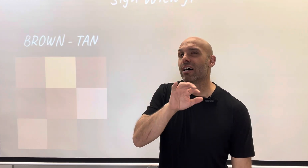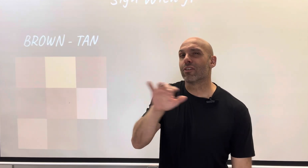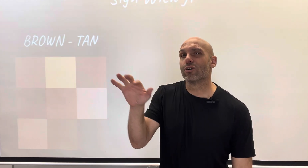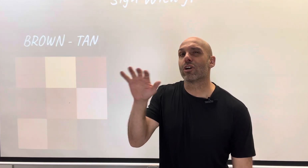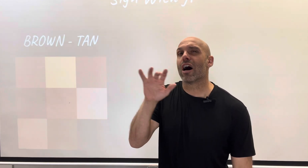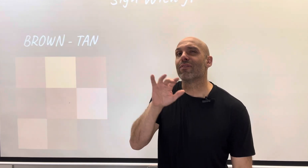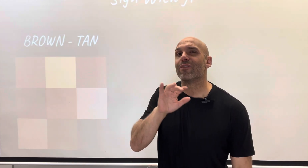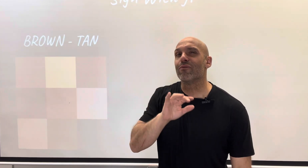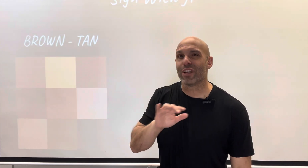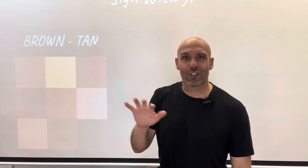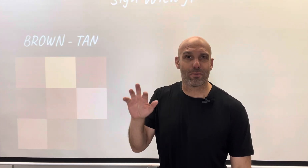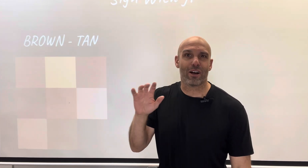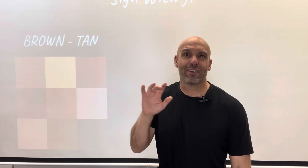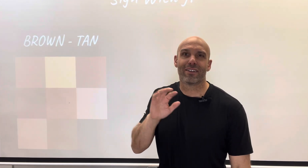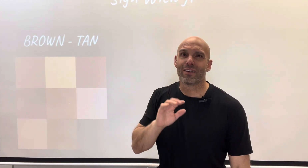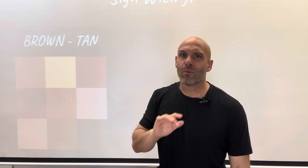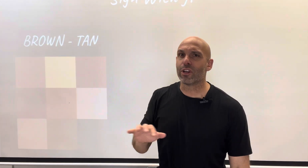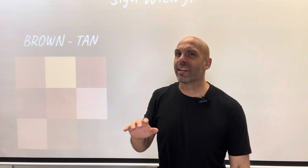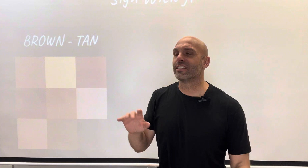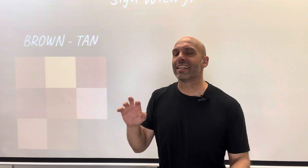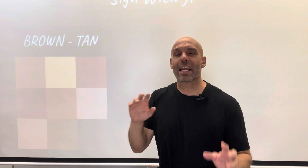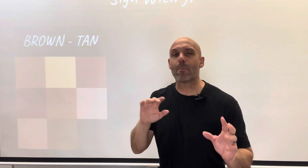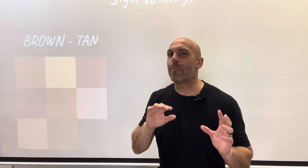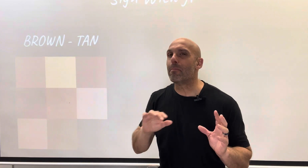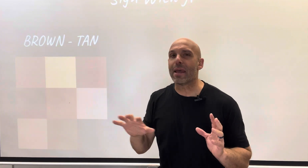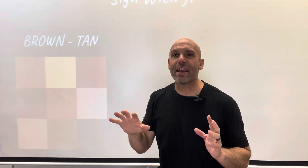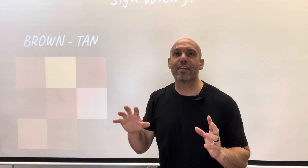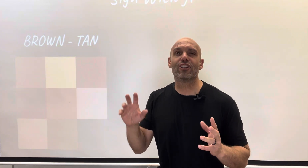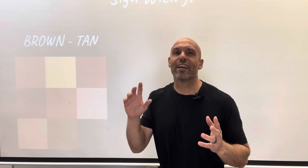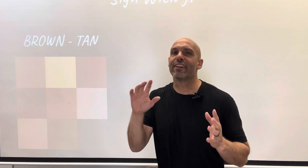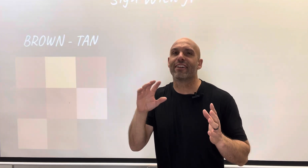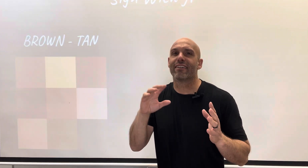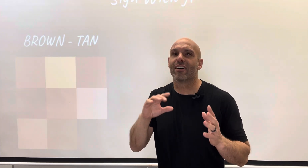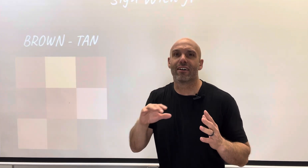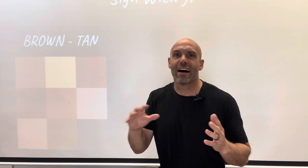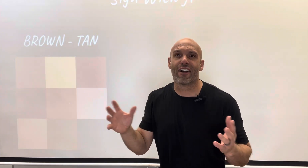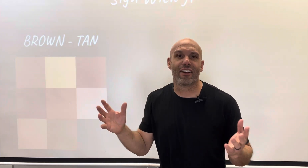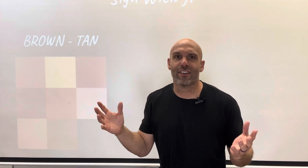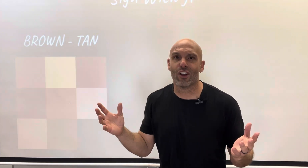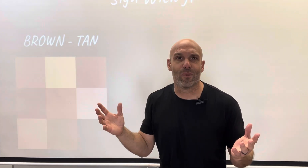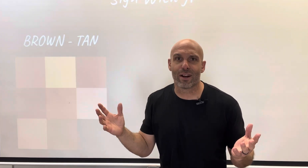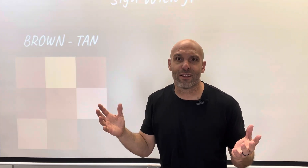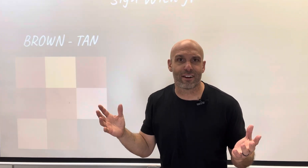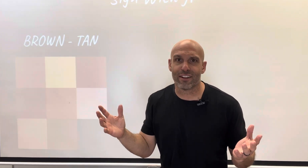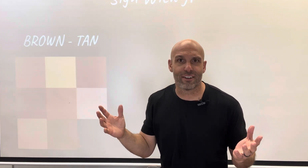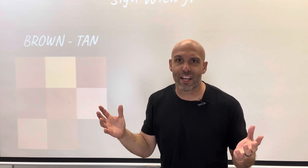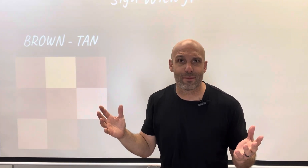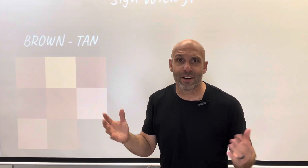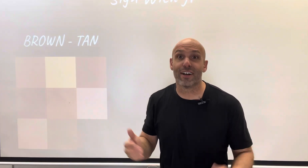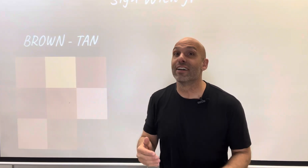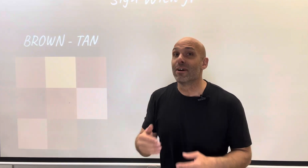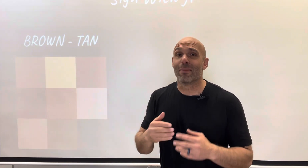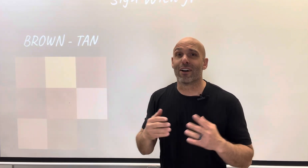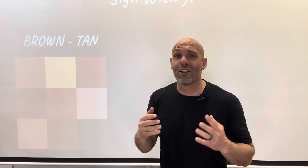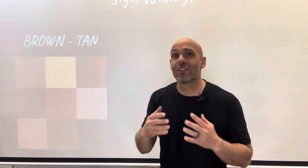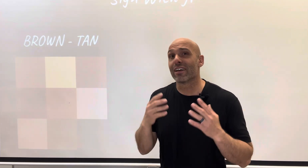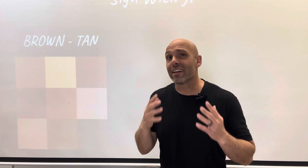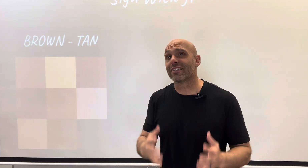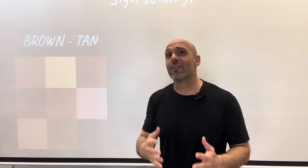those are often finger spelled when you get into like beige, and I don't even know what other color names are, but all those like